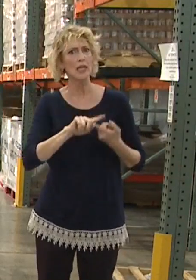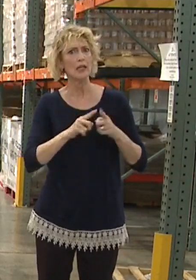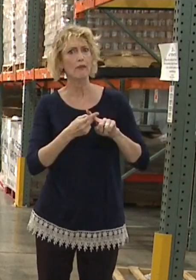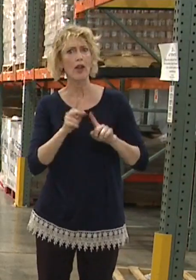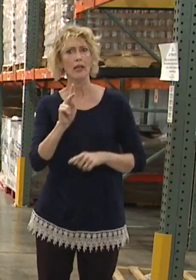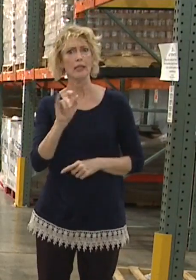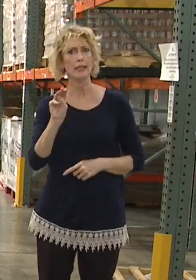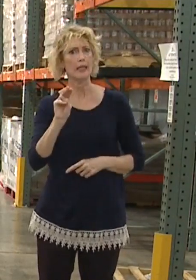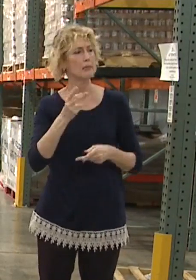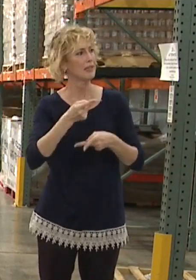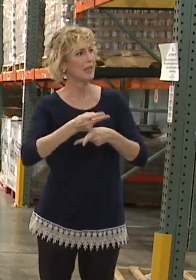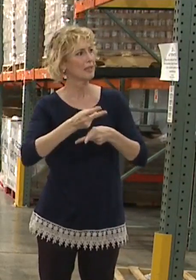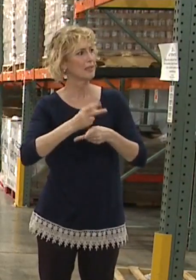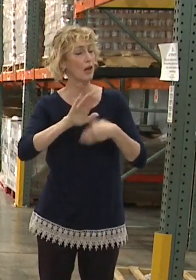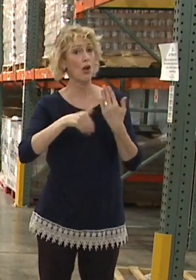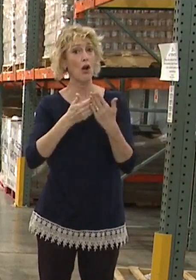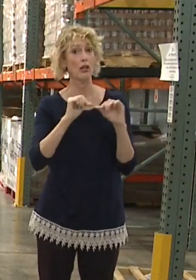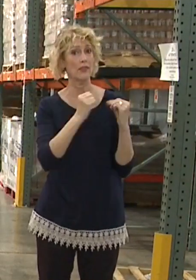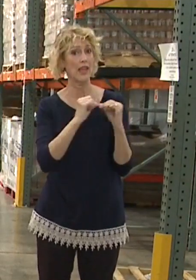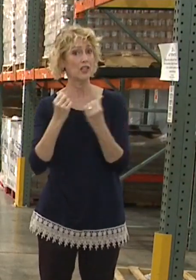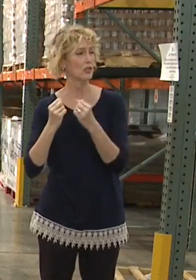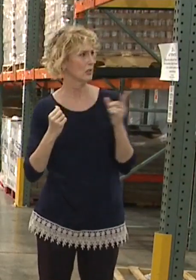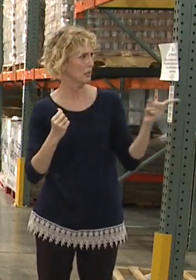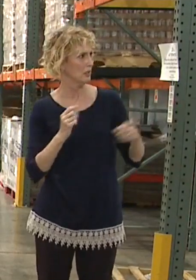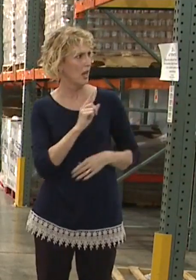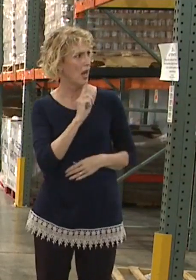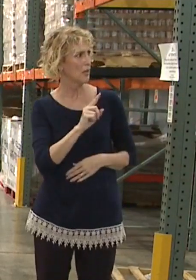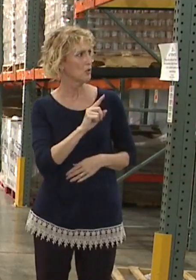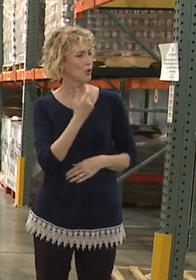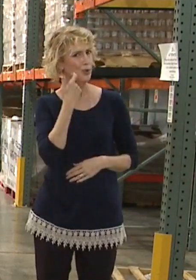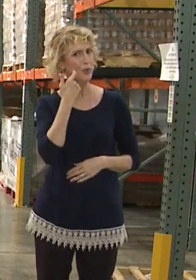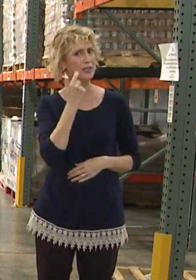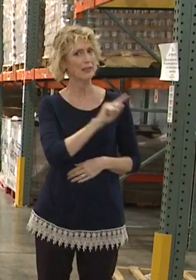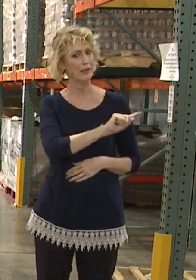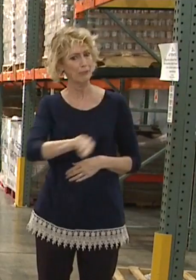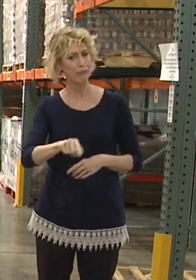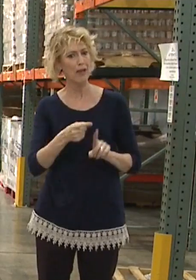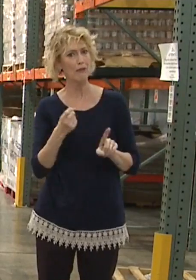She handles all of her agencies. She probably just came from Windward Mall.